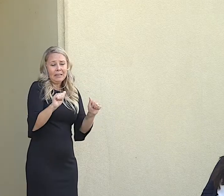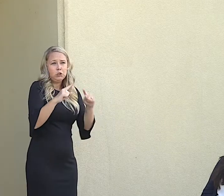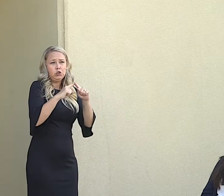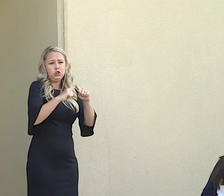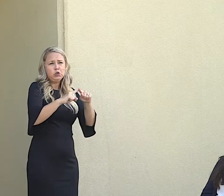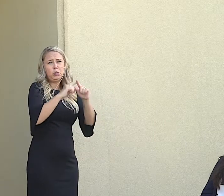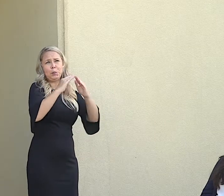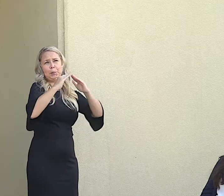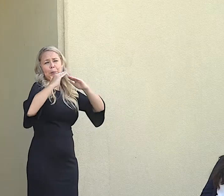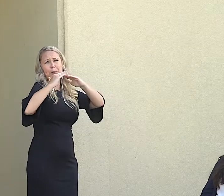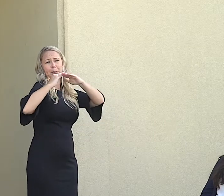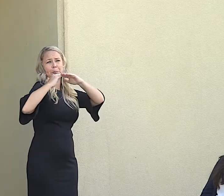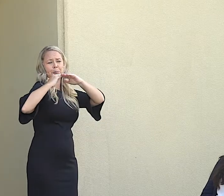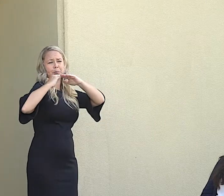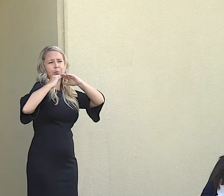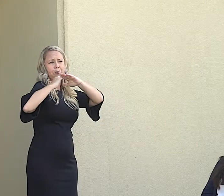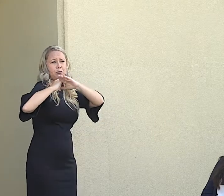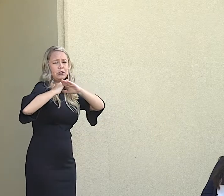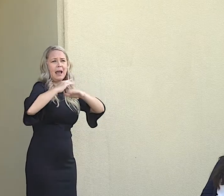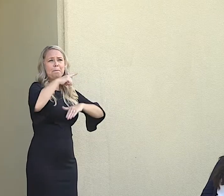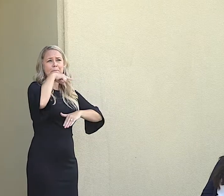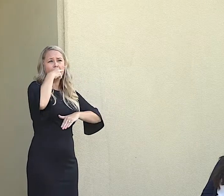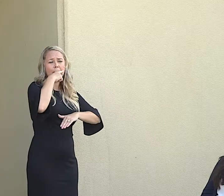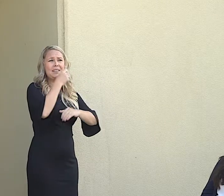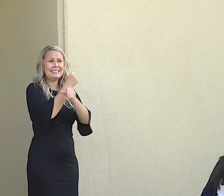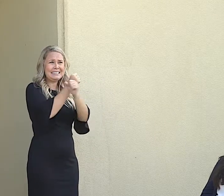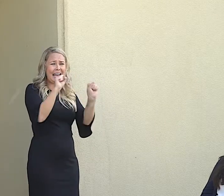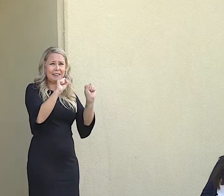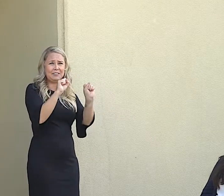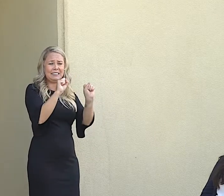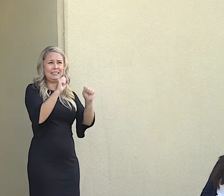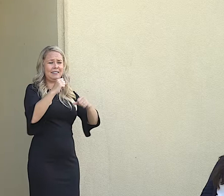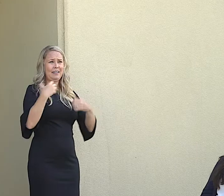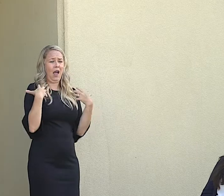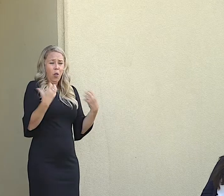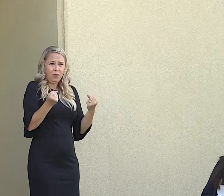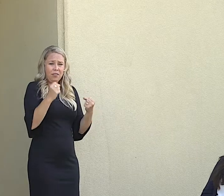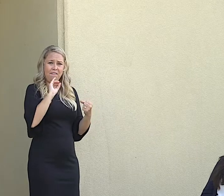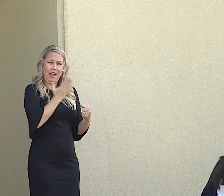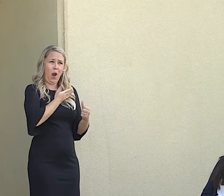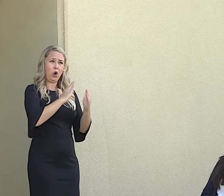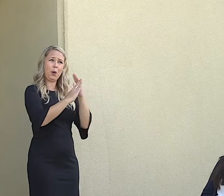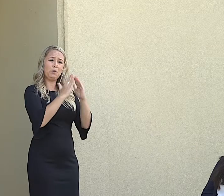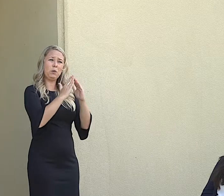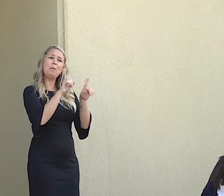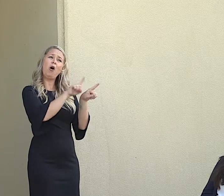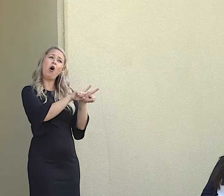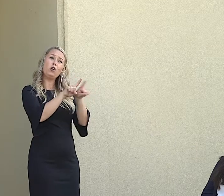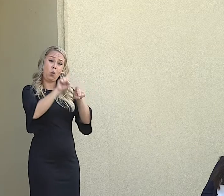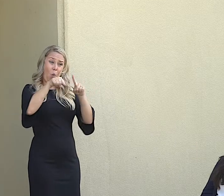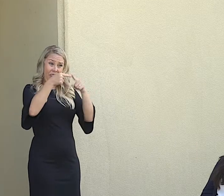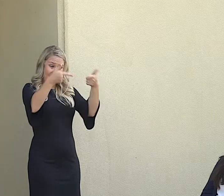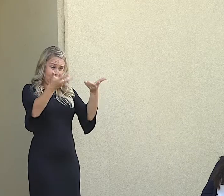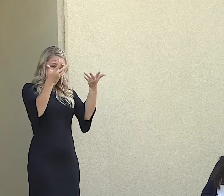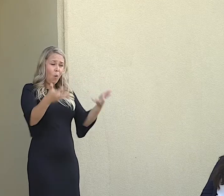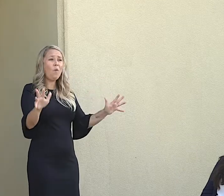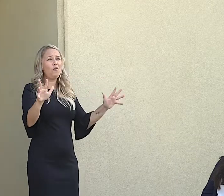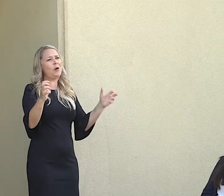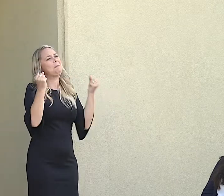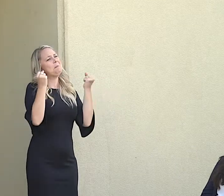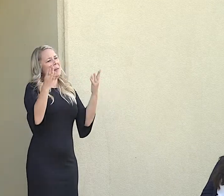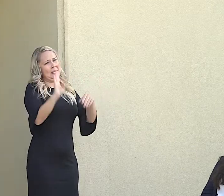protect the public safety, health, and welfare of our community. But it's also important to know that when this is over, there are